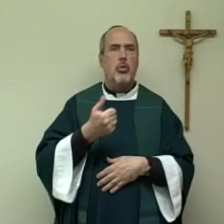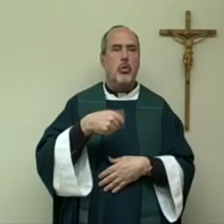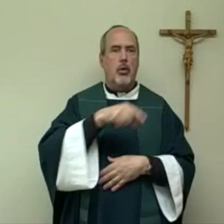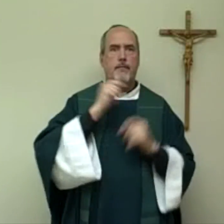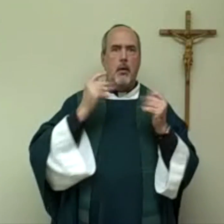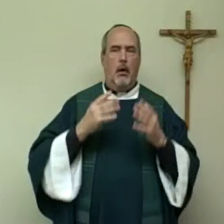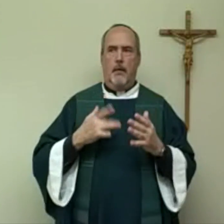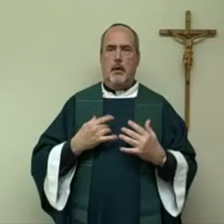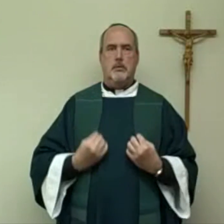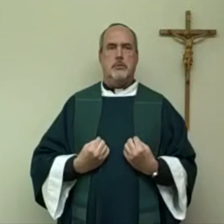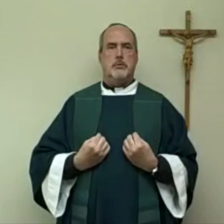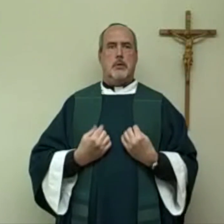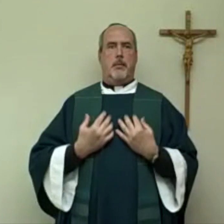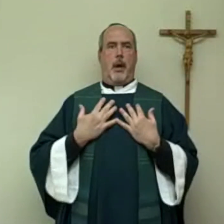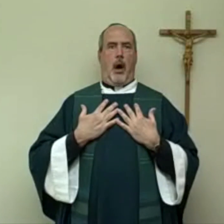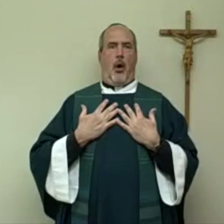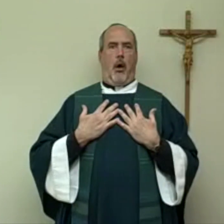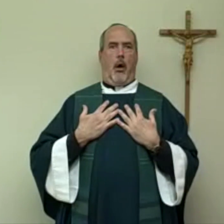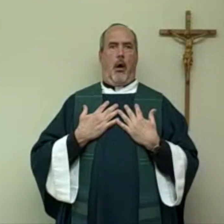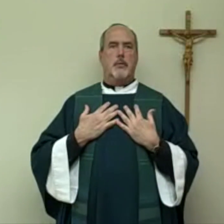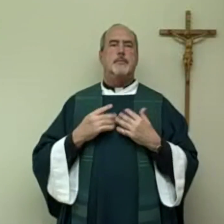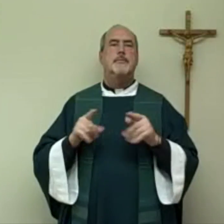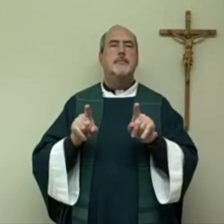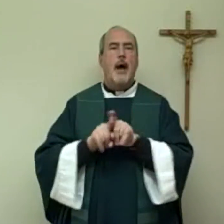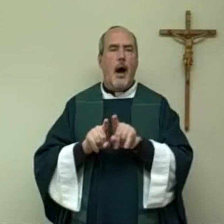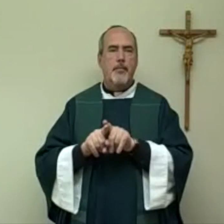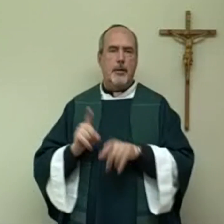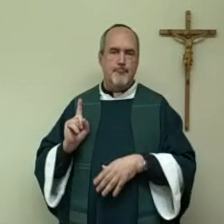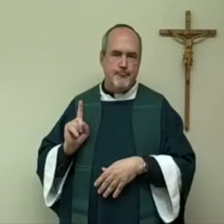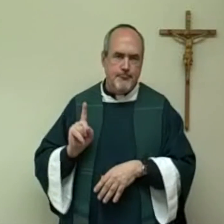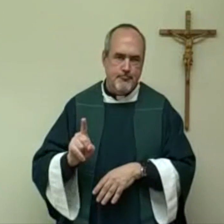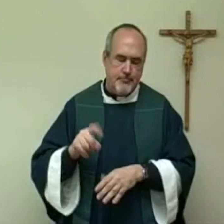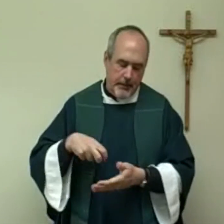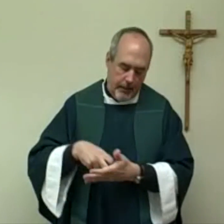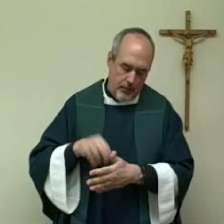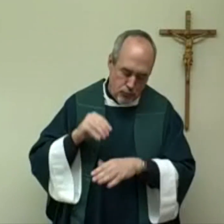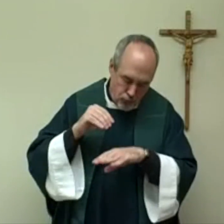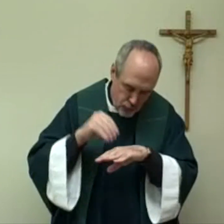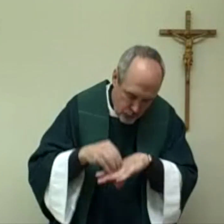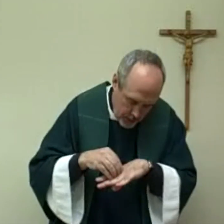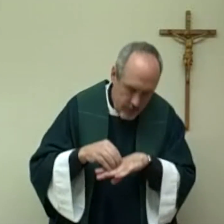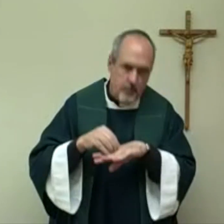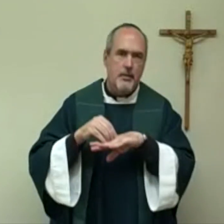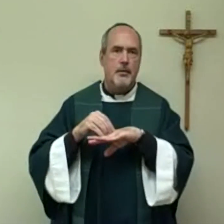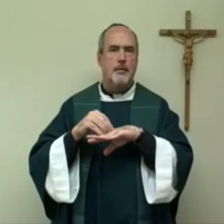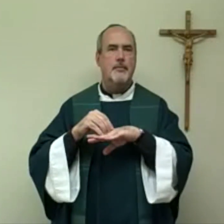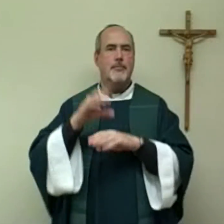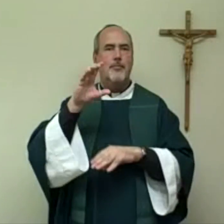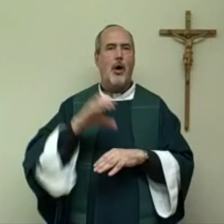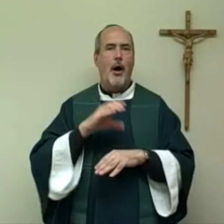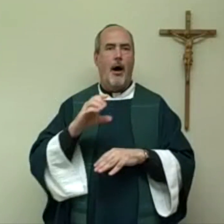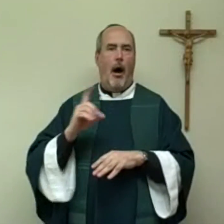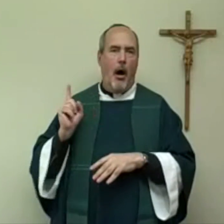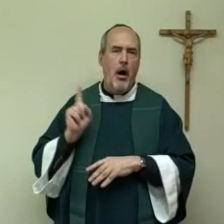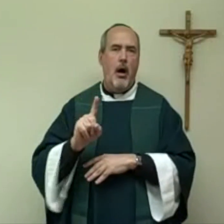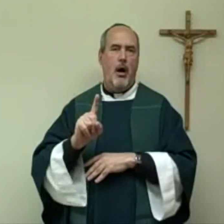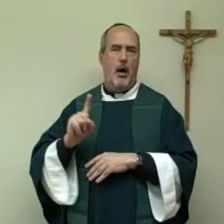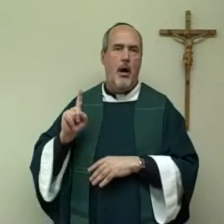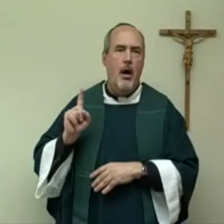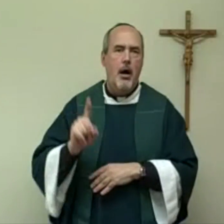Well, then other Franciscans felt inspired to do the same thing, and one by one they came